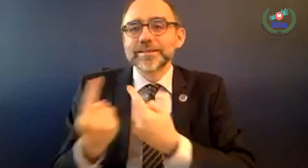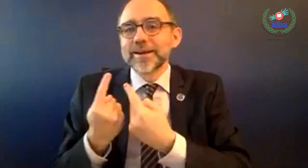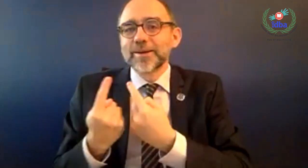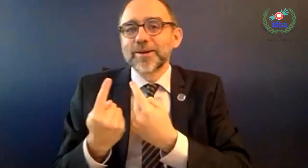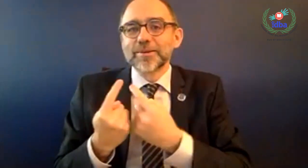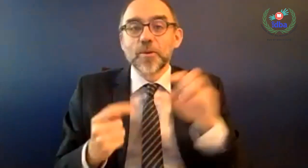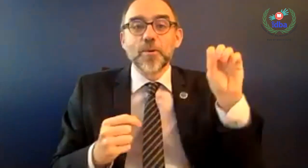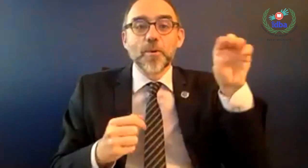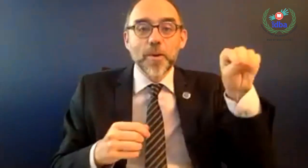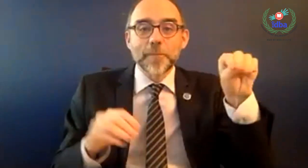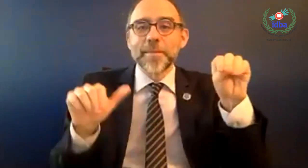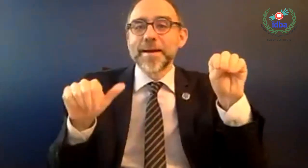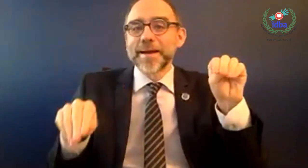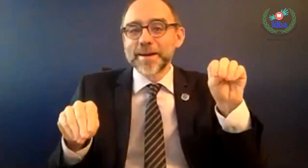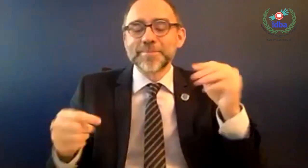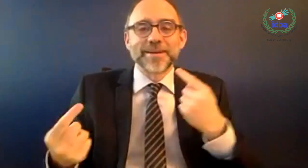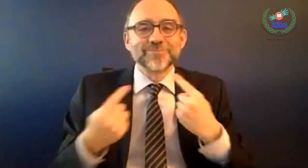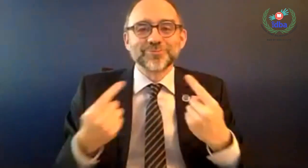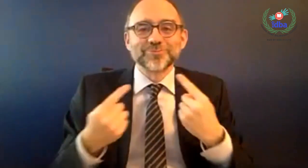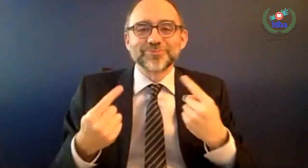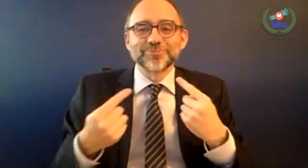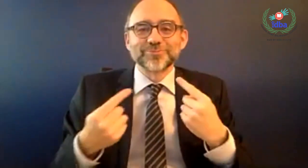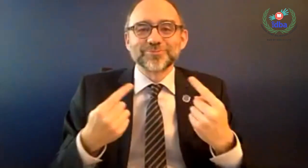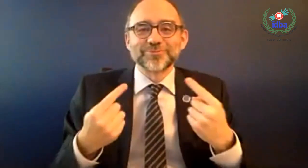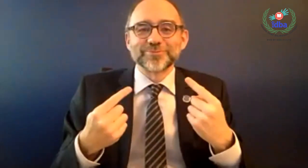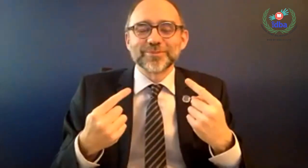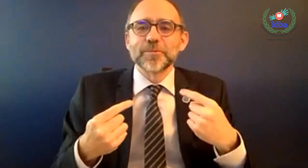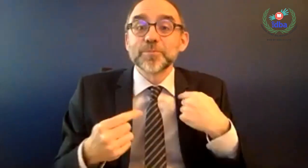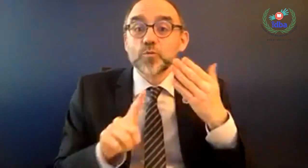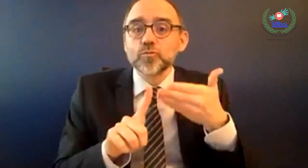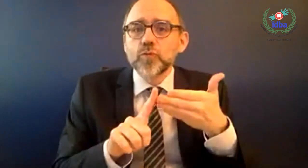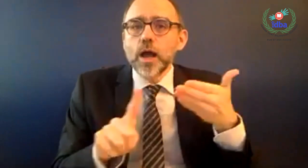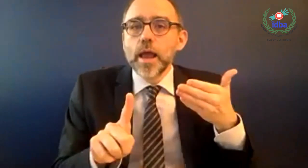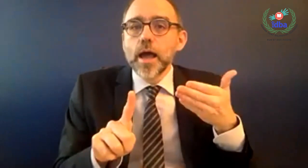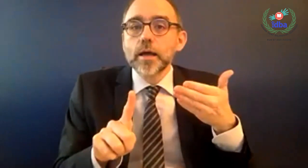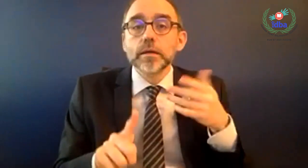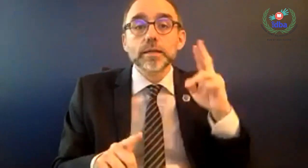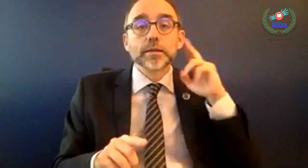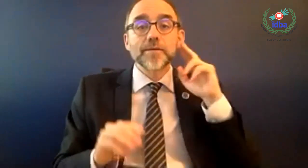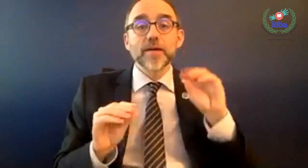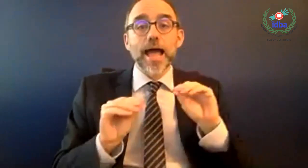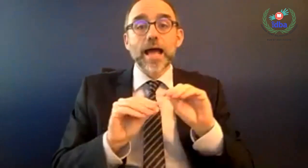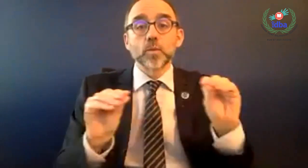associate member. So we have good dialogue with both the organization OM and AM.